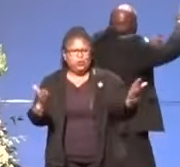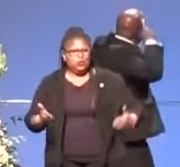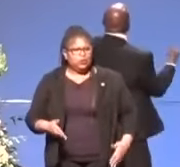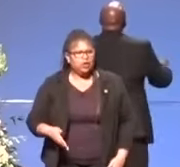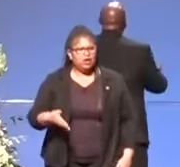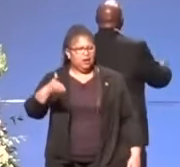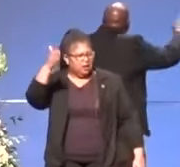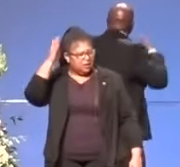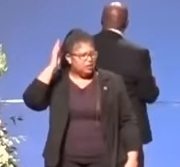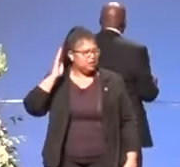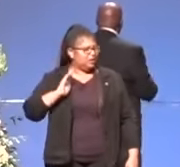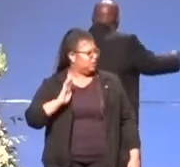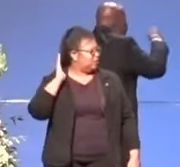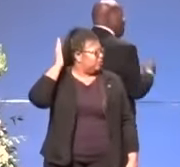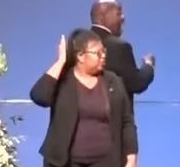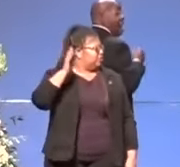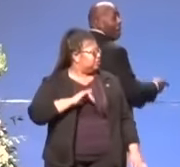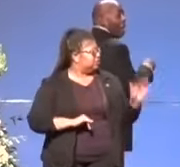care.